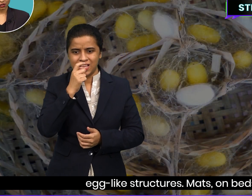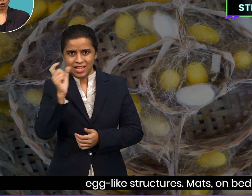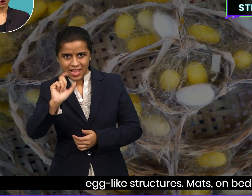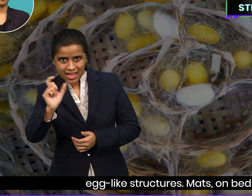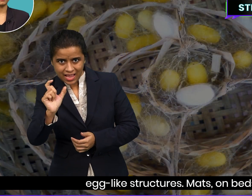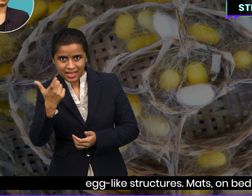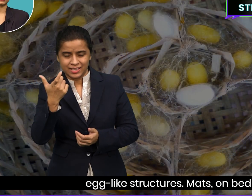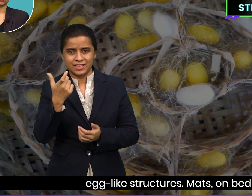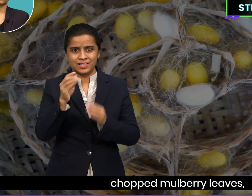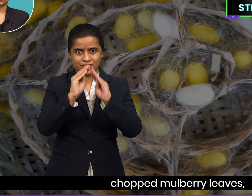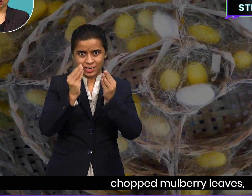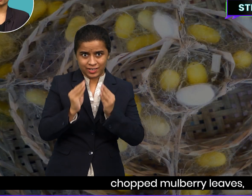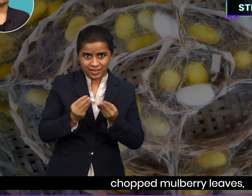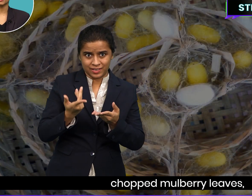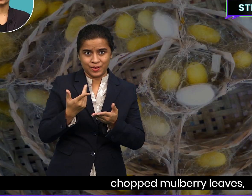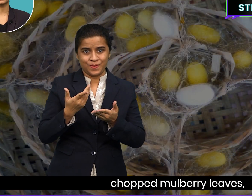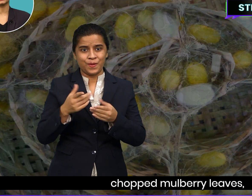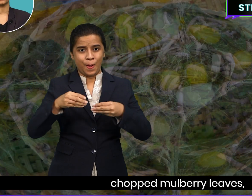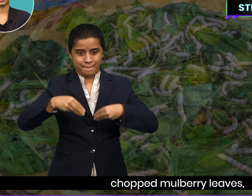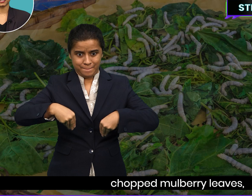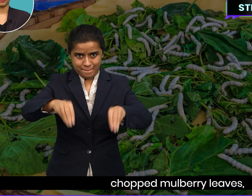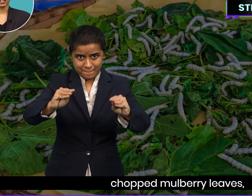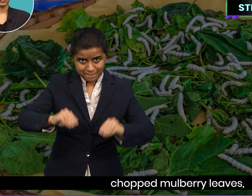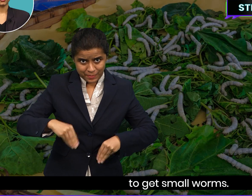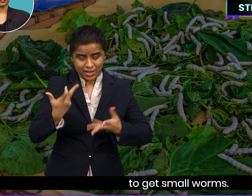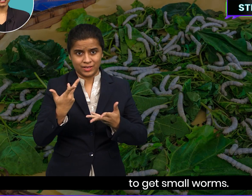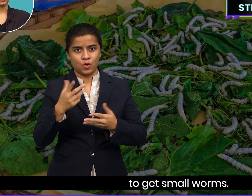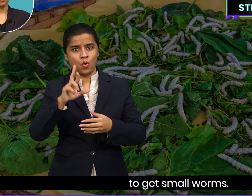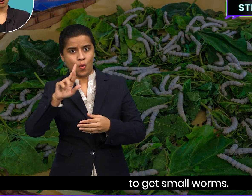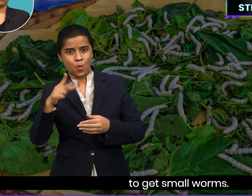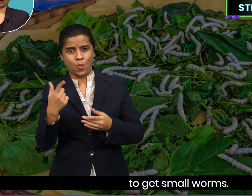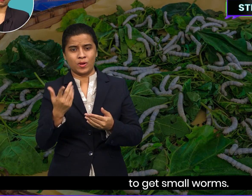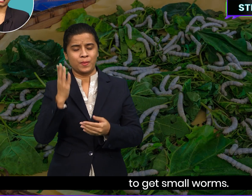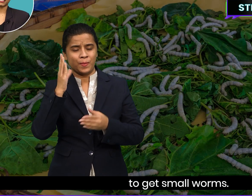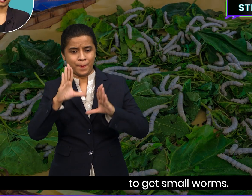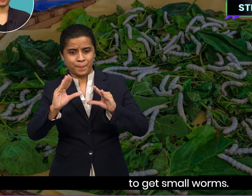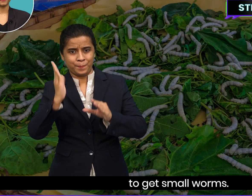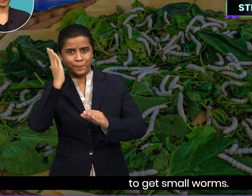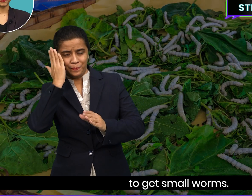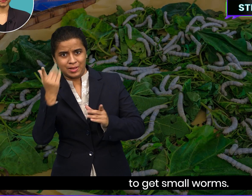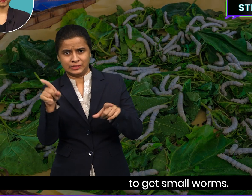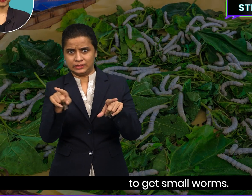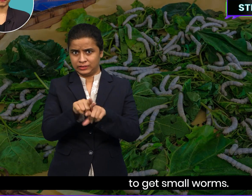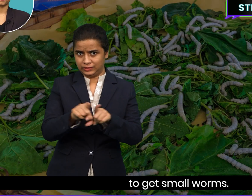mats or beds of chopped mulberry leaves to get small worms.